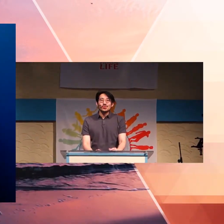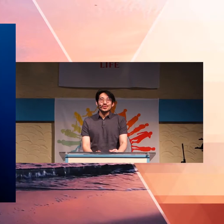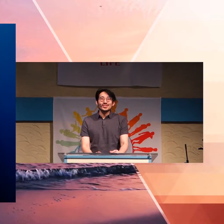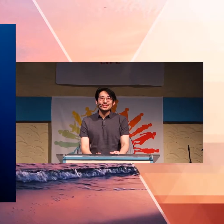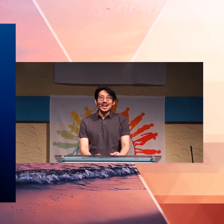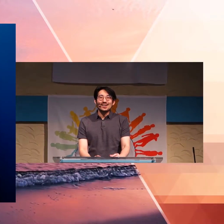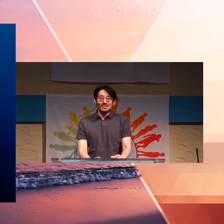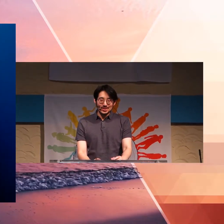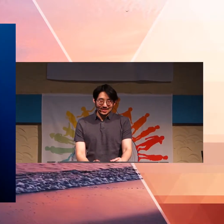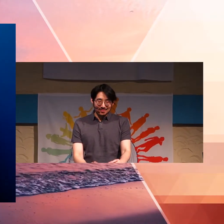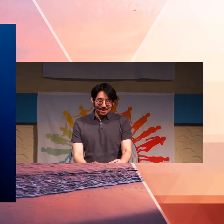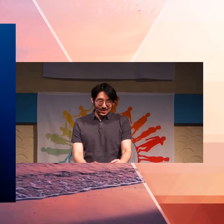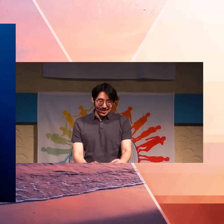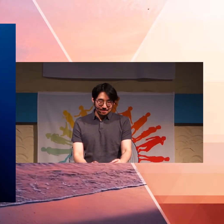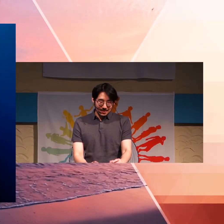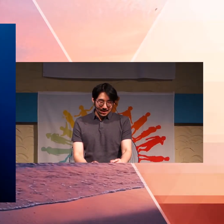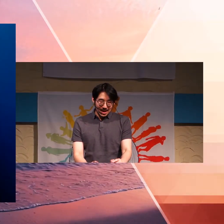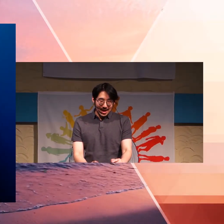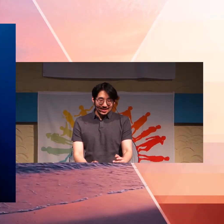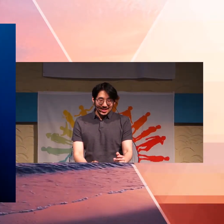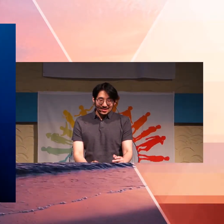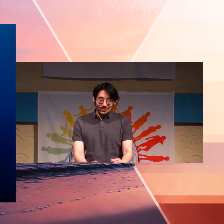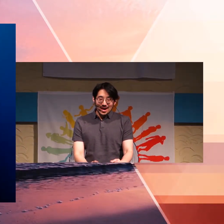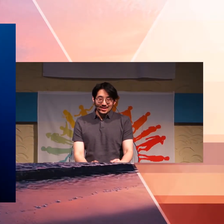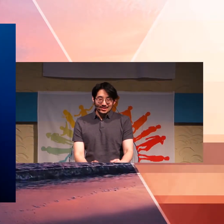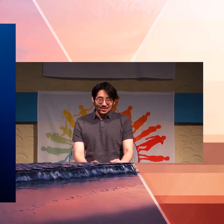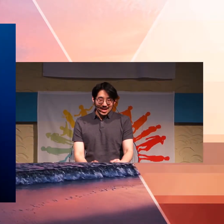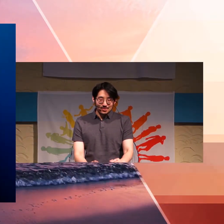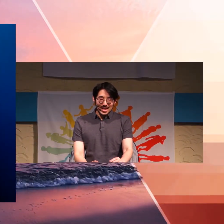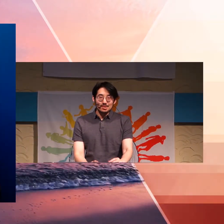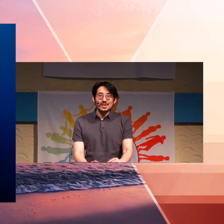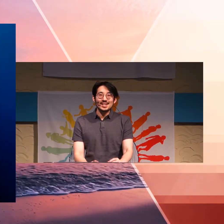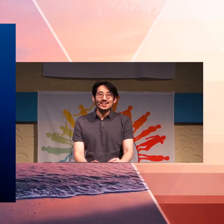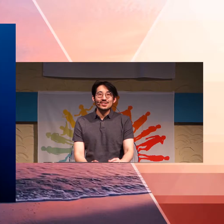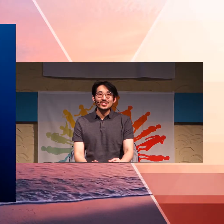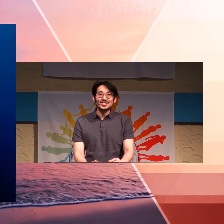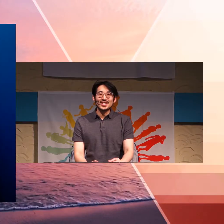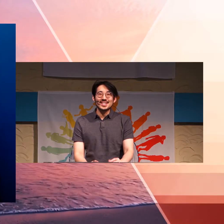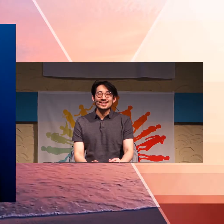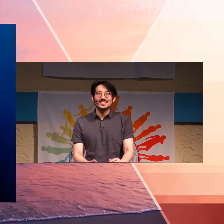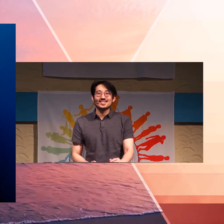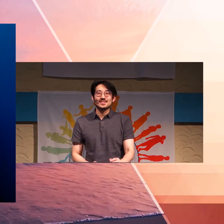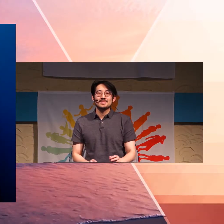family. The details of how you can do that will now appear on the screen.